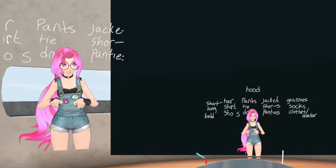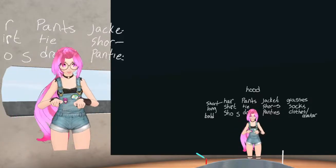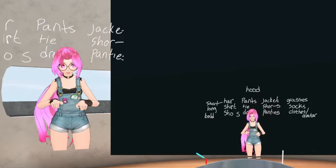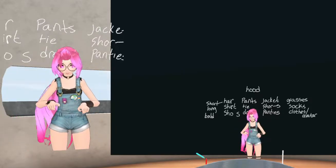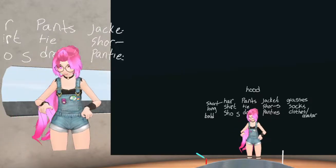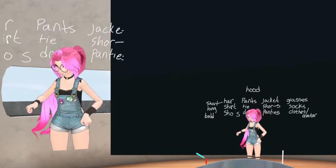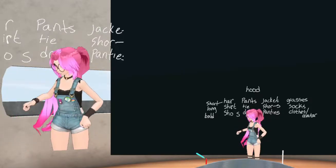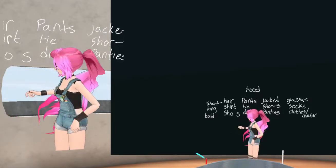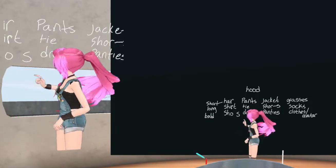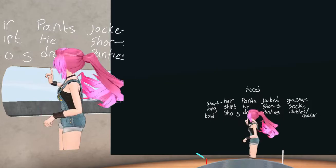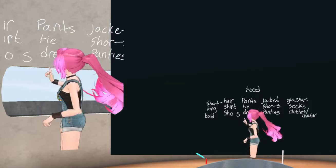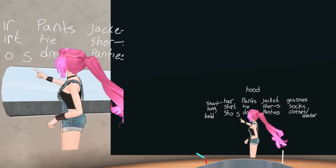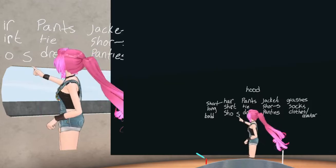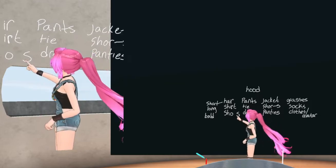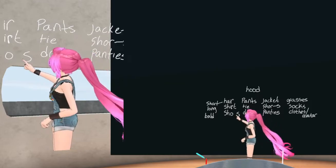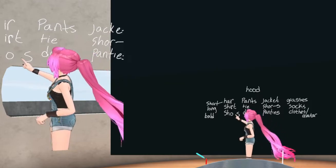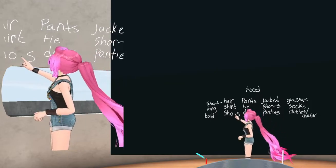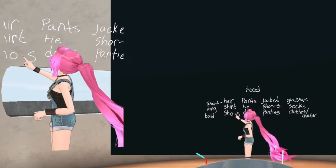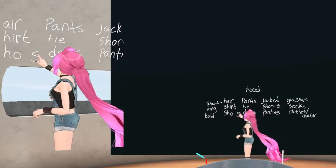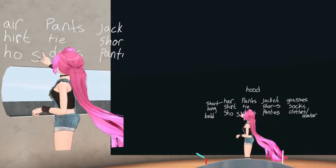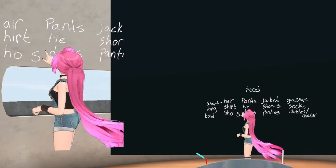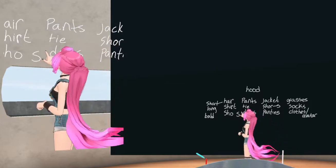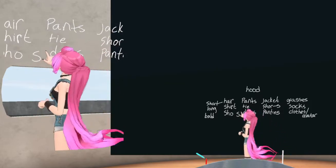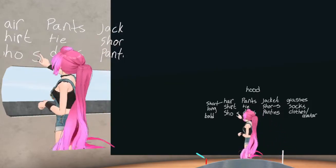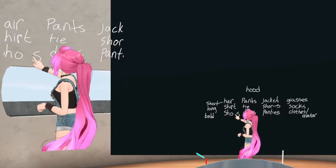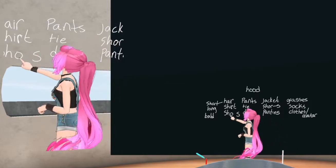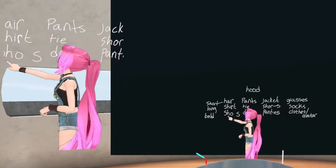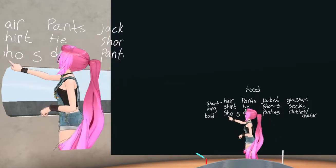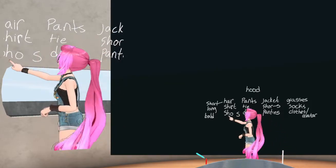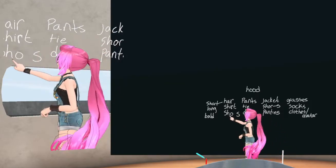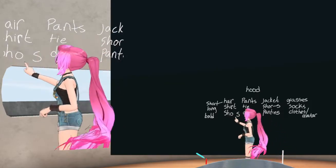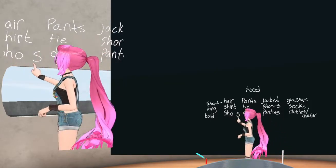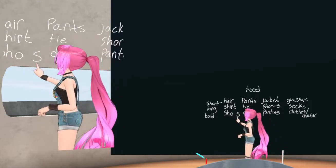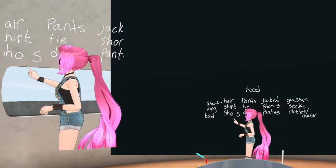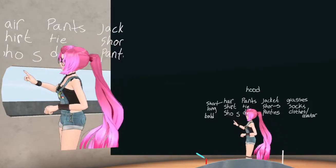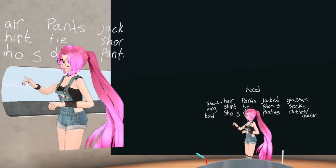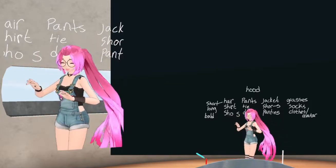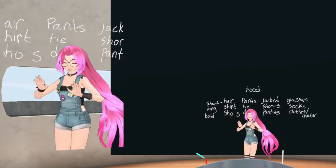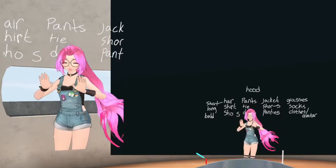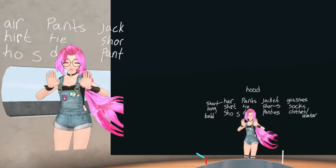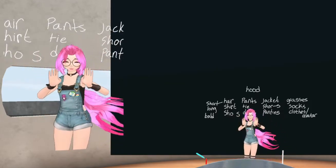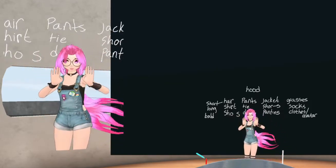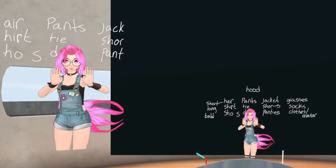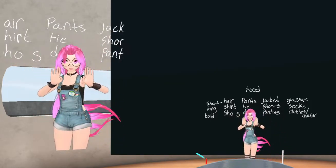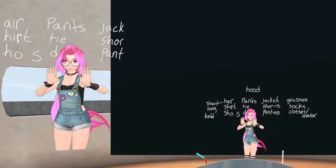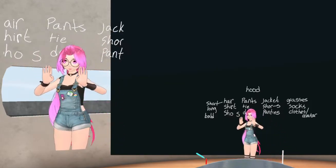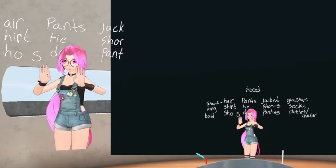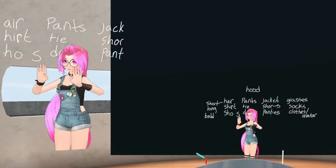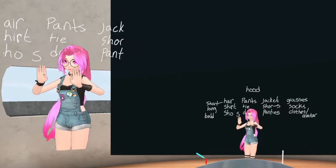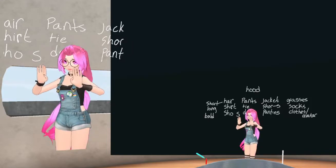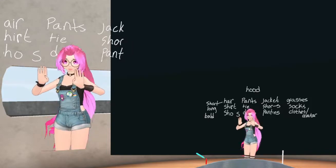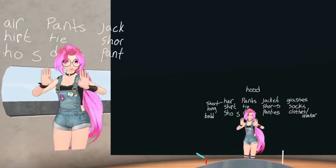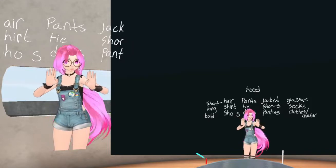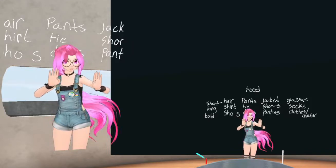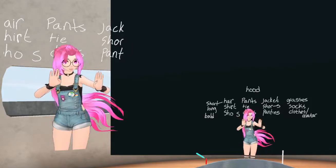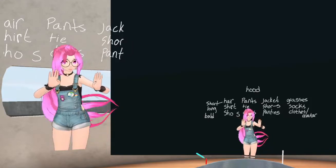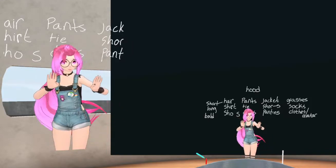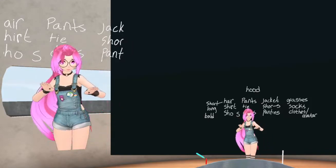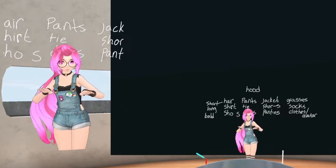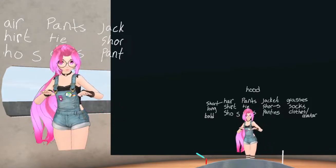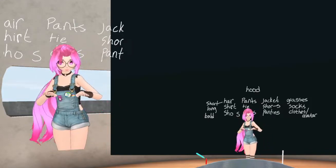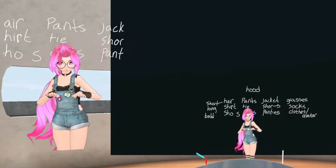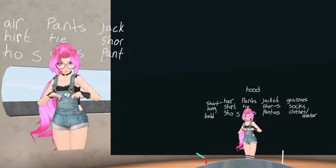Yes, and somebody said boots. So similarly to shoes, you're just gonna do the same thing but with a B. B for